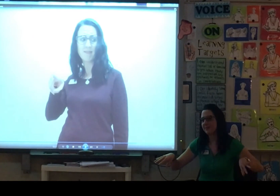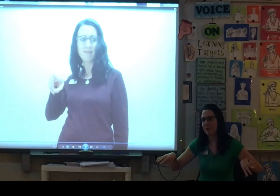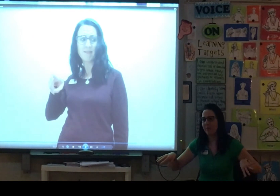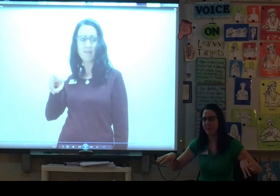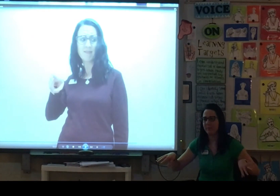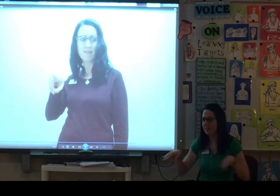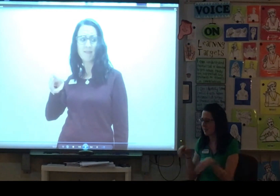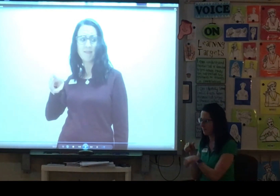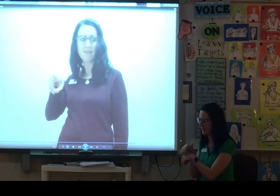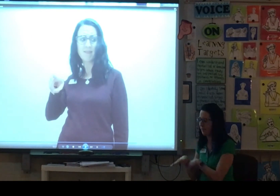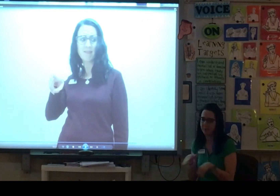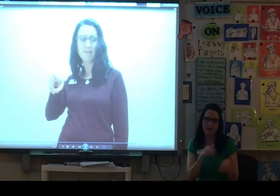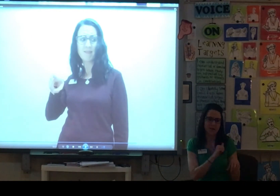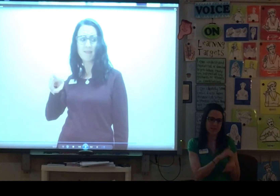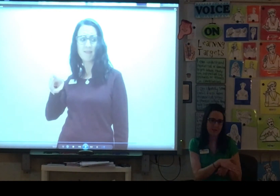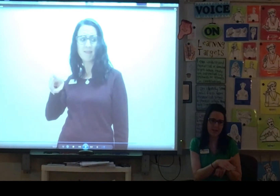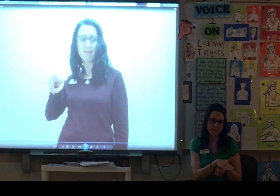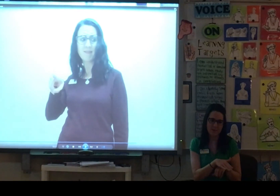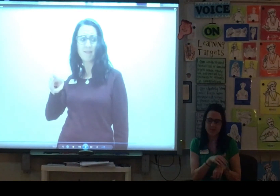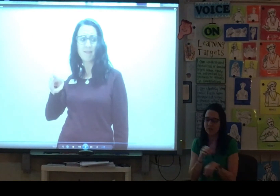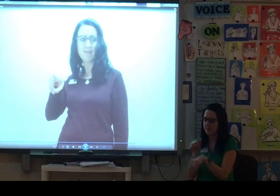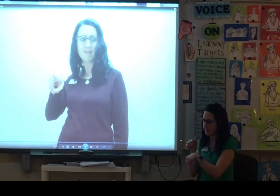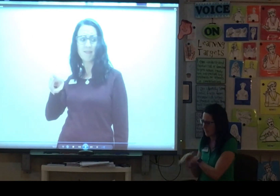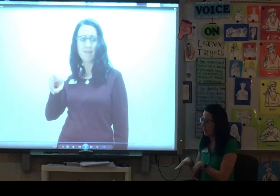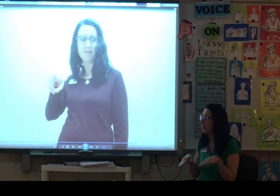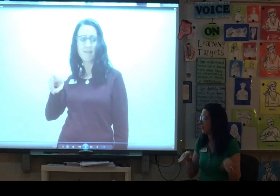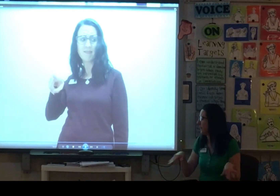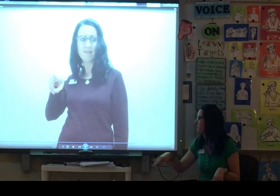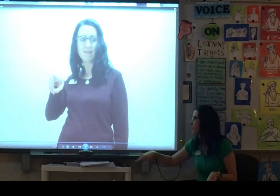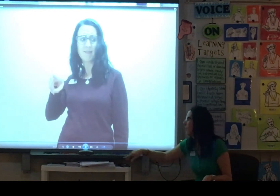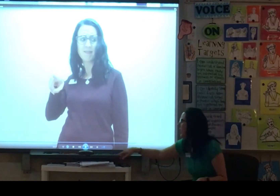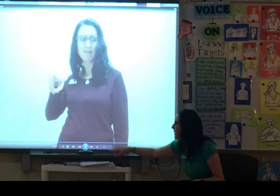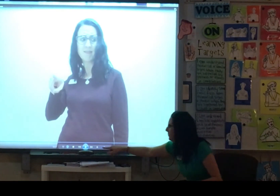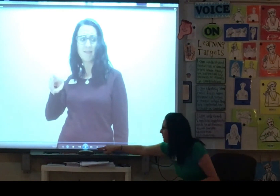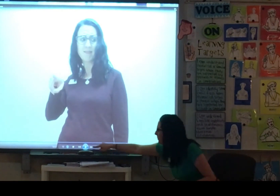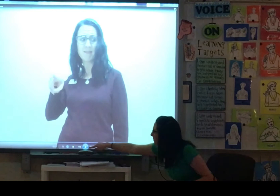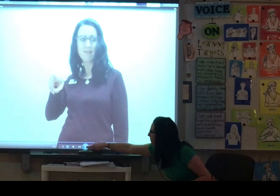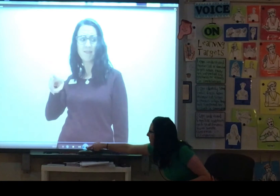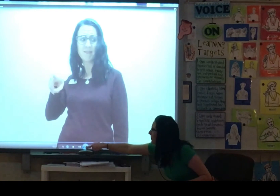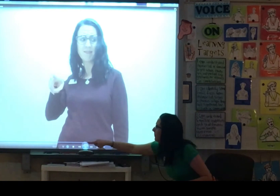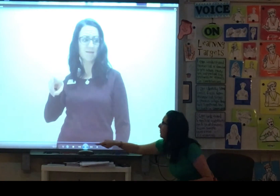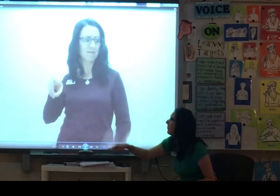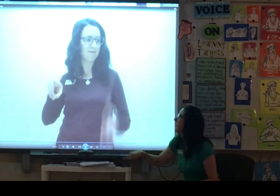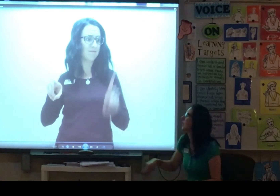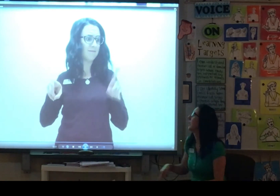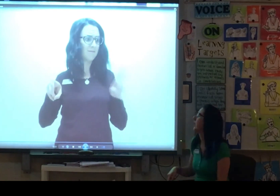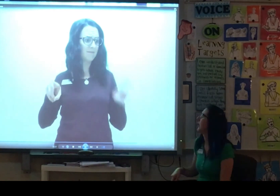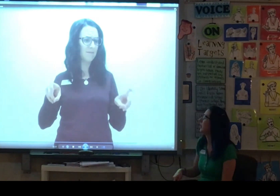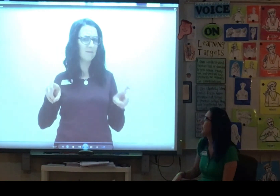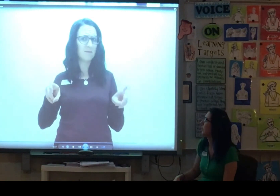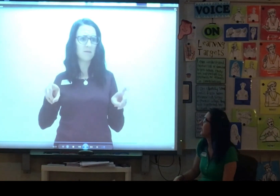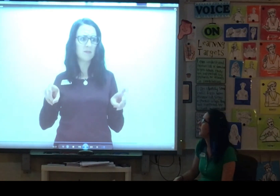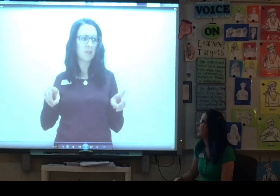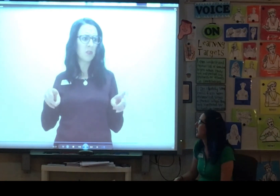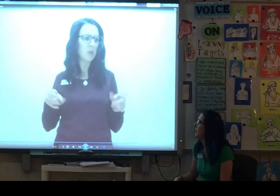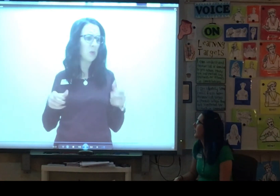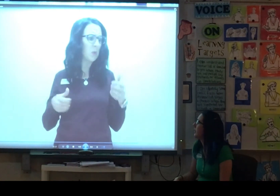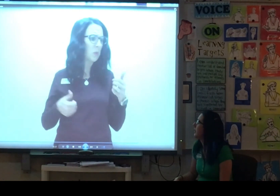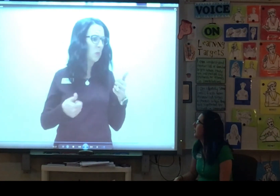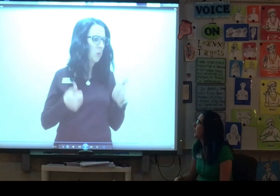Nope, sent them separate text messages. Okay? May I ask which